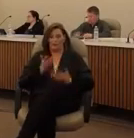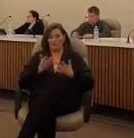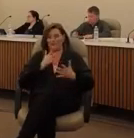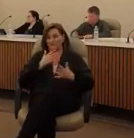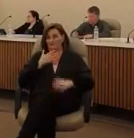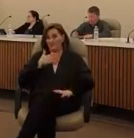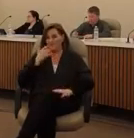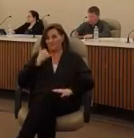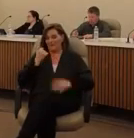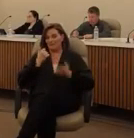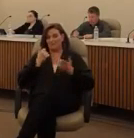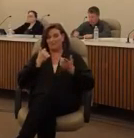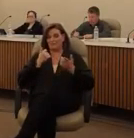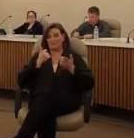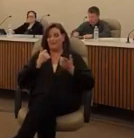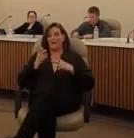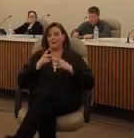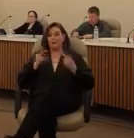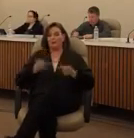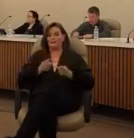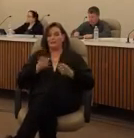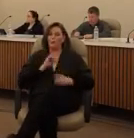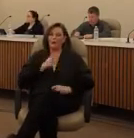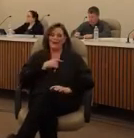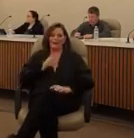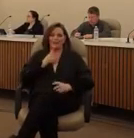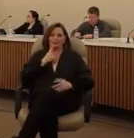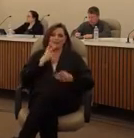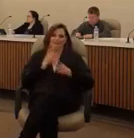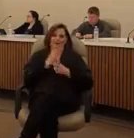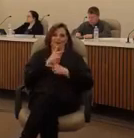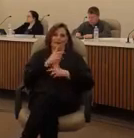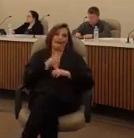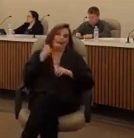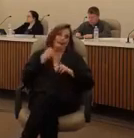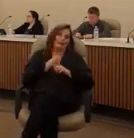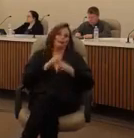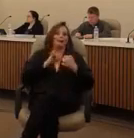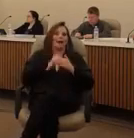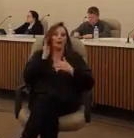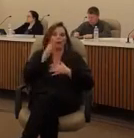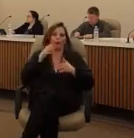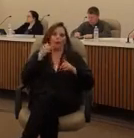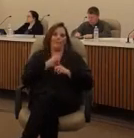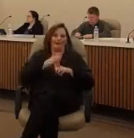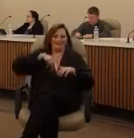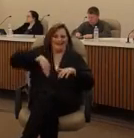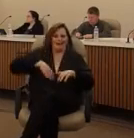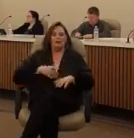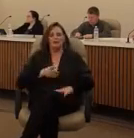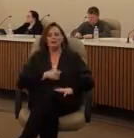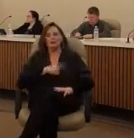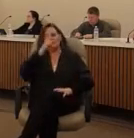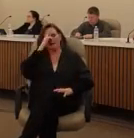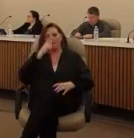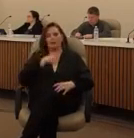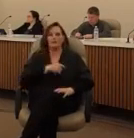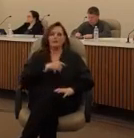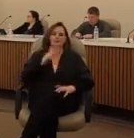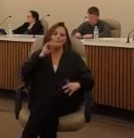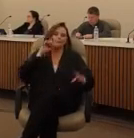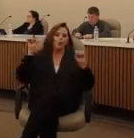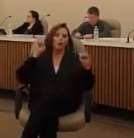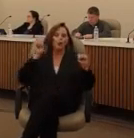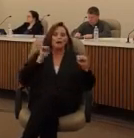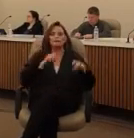to deal with the mitigation of any, because we haven't really identified any impacts. So once you start to really think about things like noise and lighting